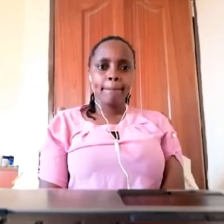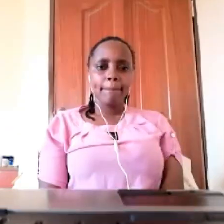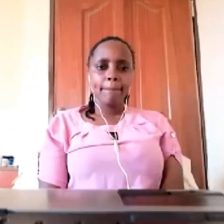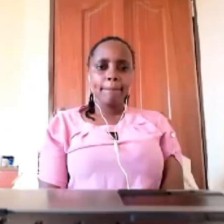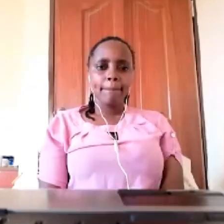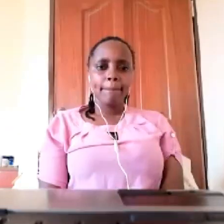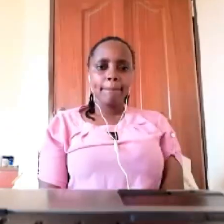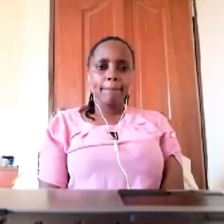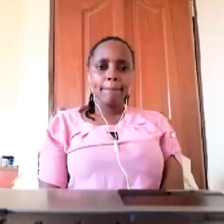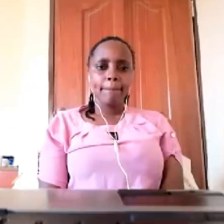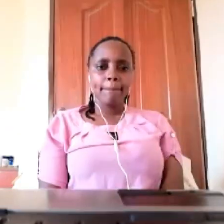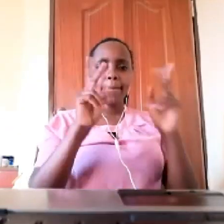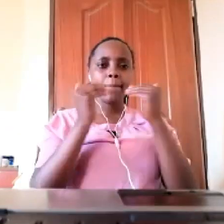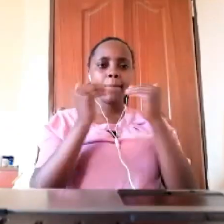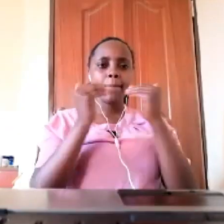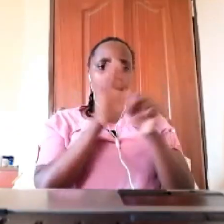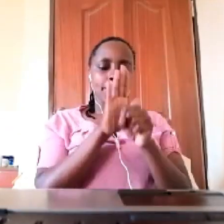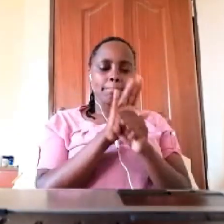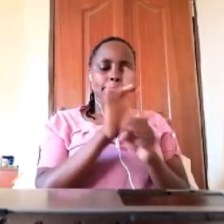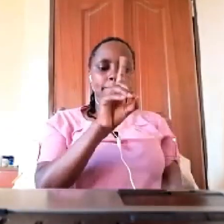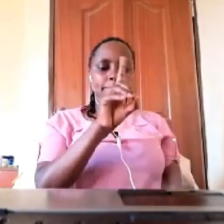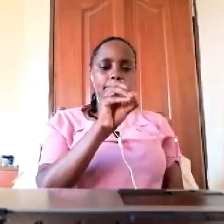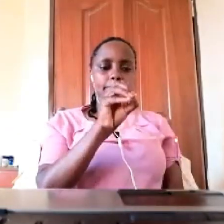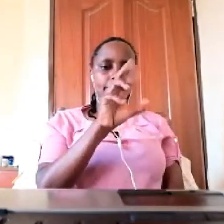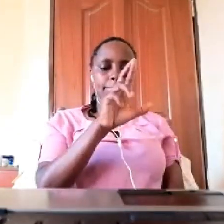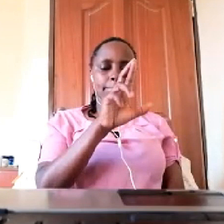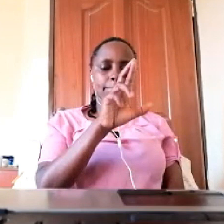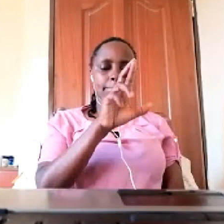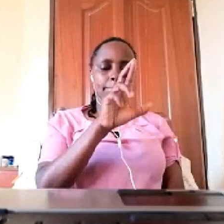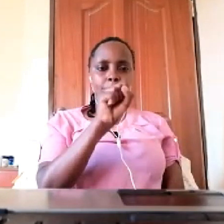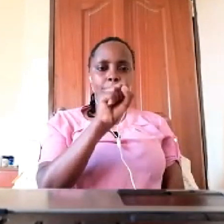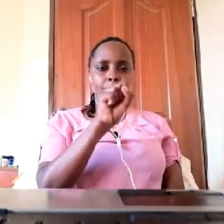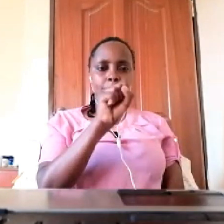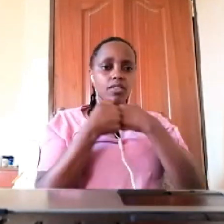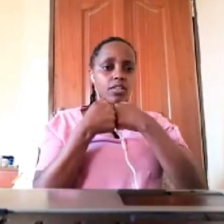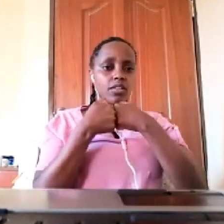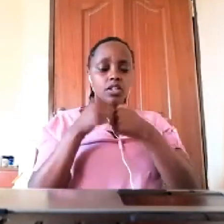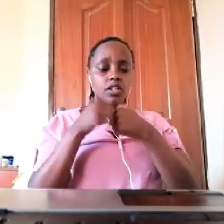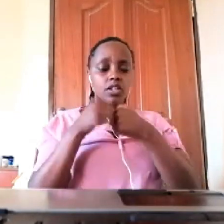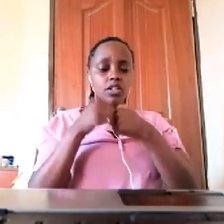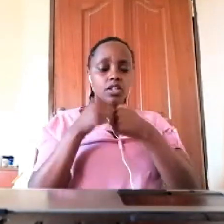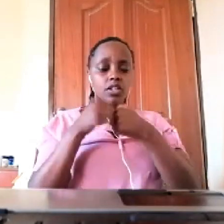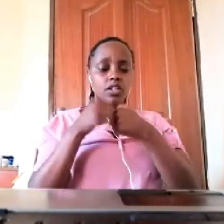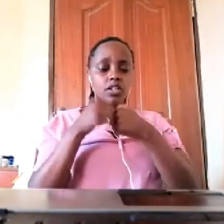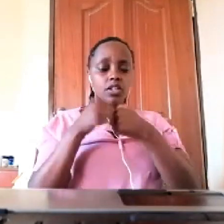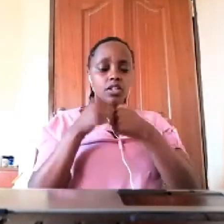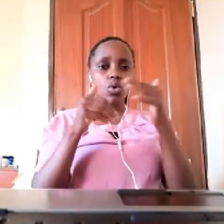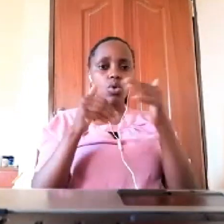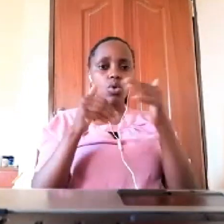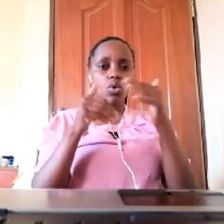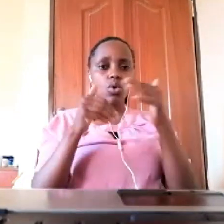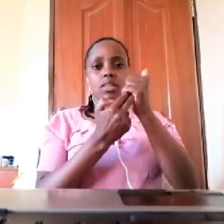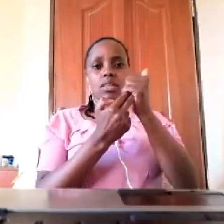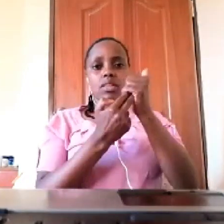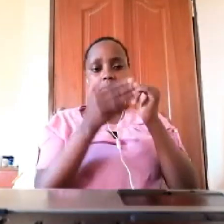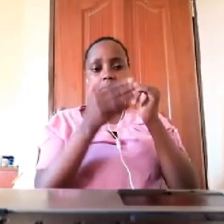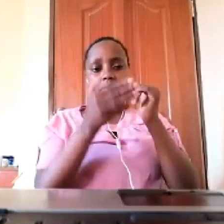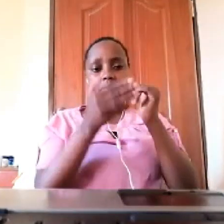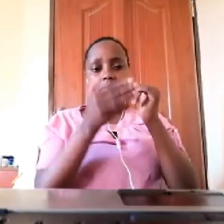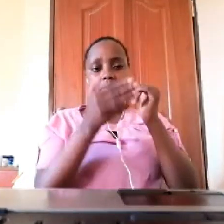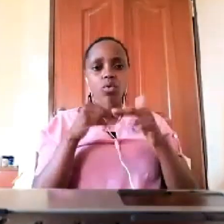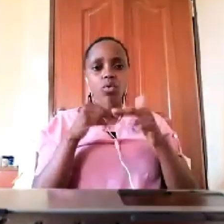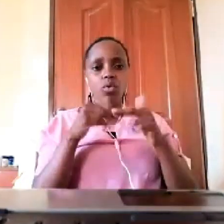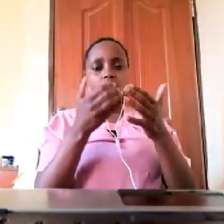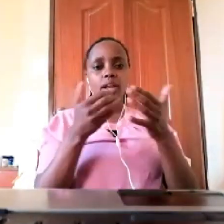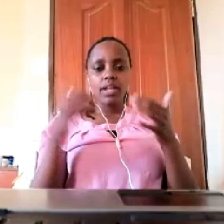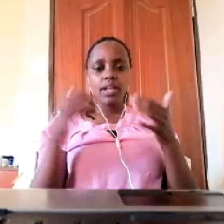All right, thank you very much, Doris. I think that is a challenge to all of us, especially the partners in the room. We need a